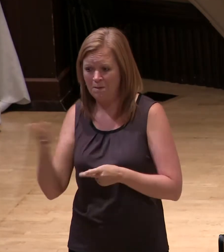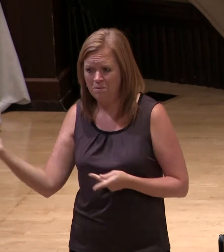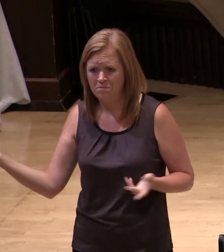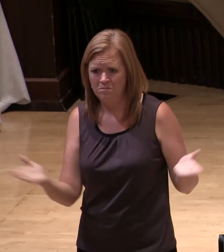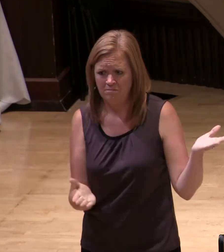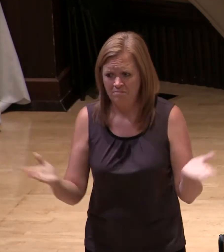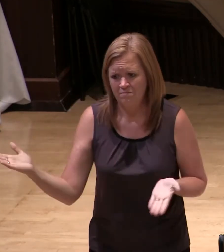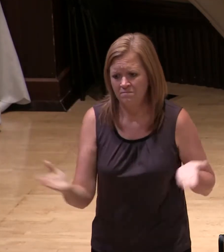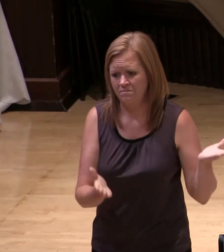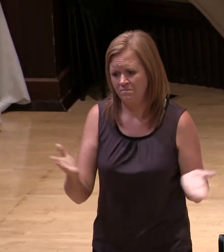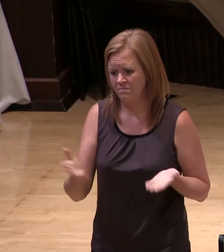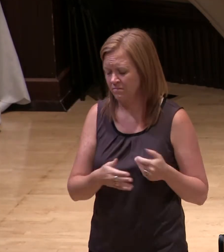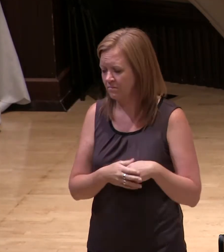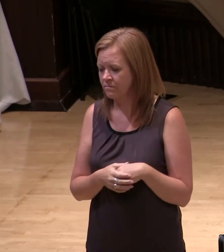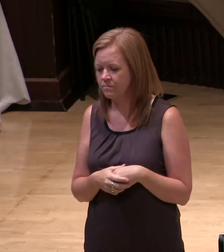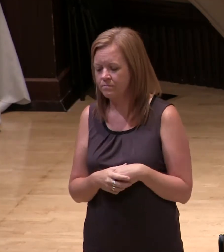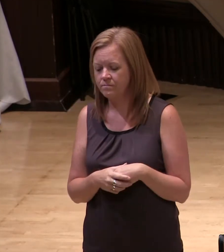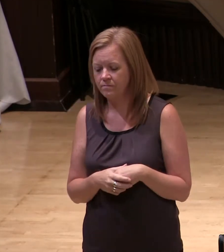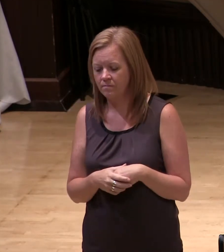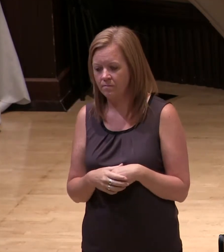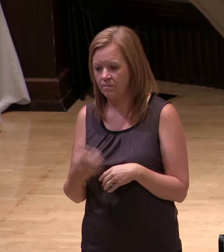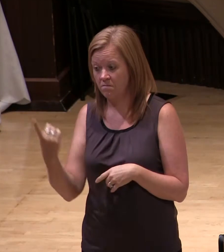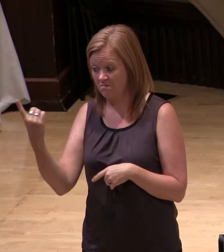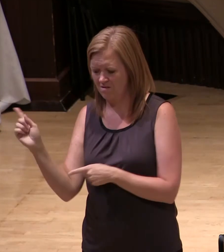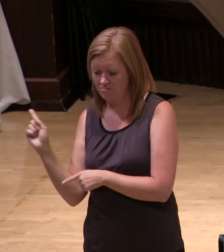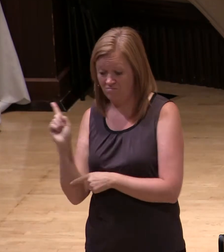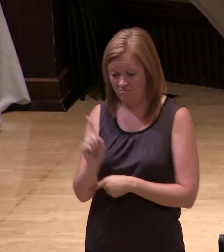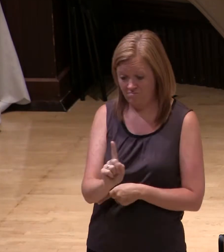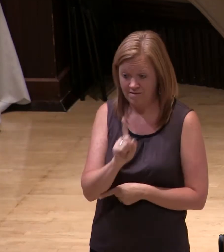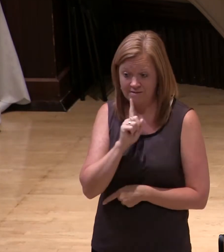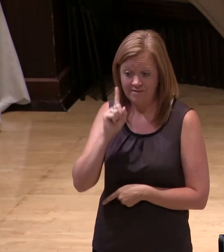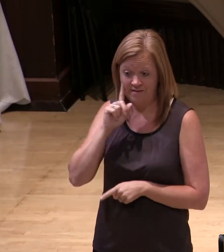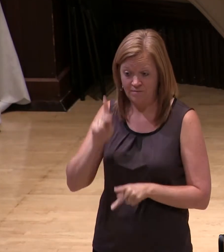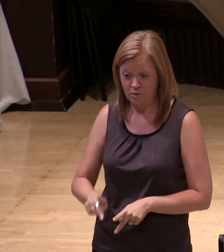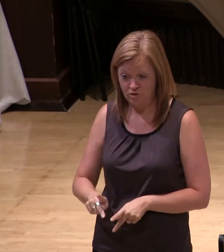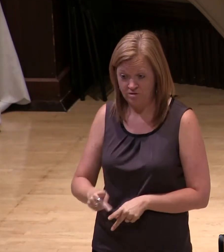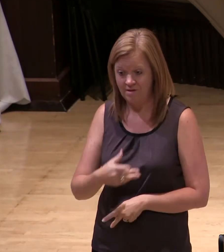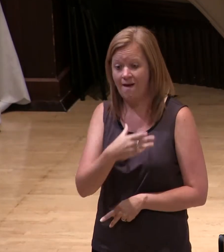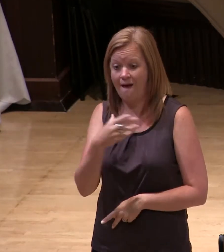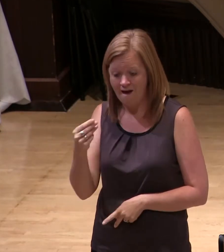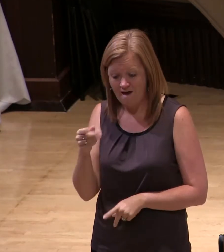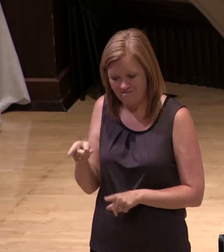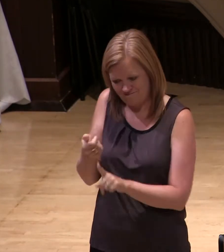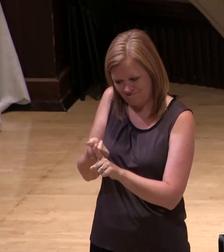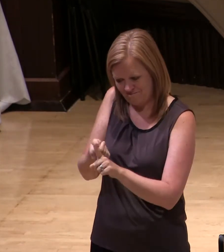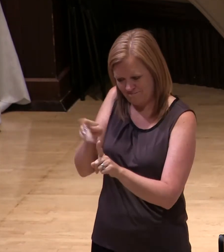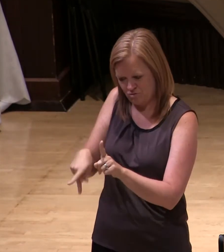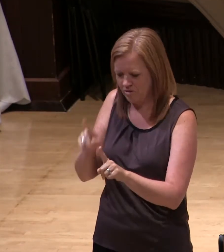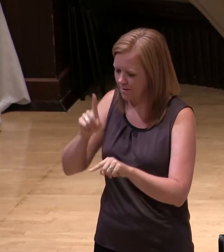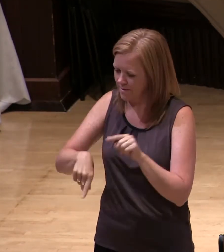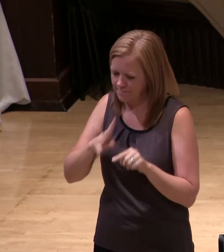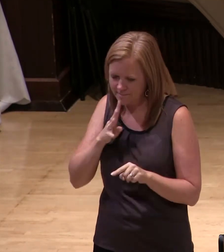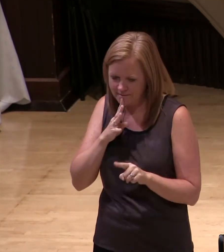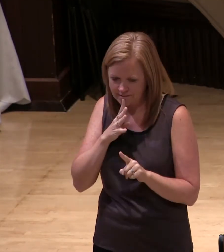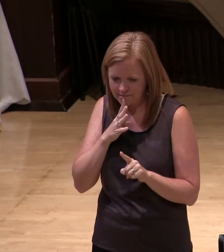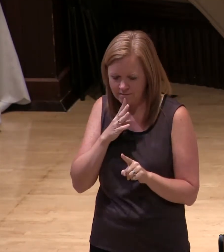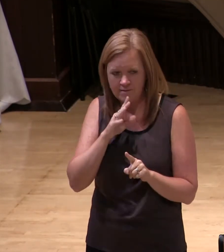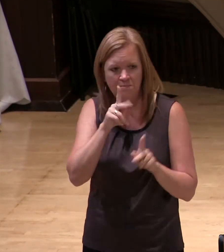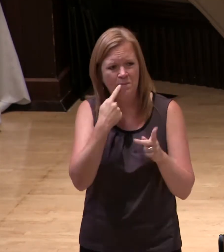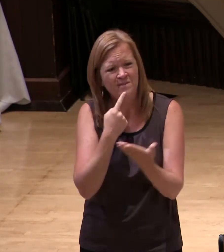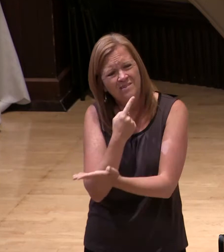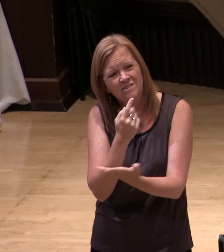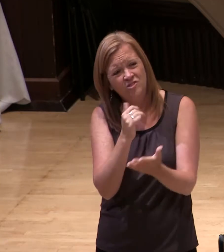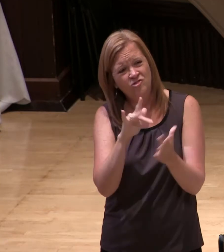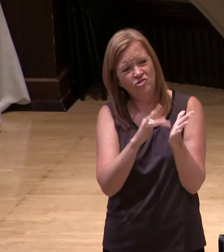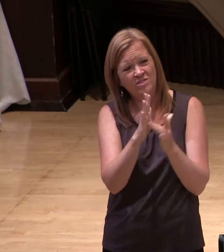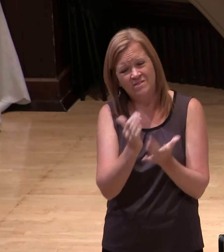him somebody who was deaf and could not speak. They begged Jesus to put his hand on